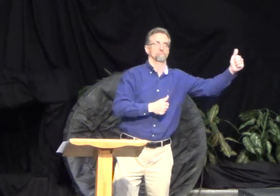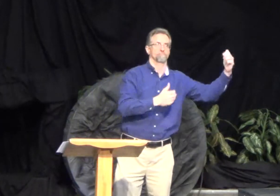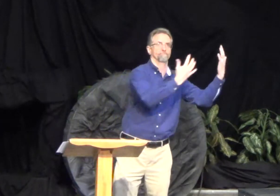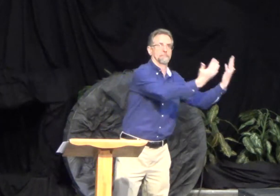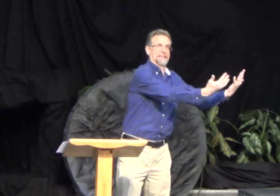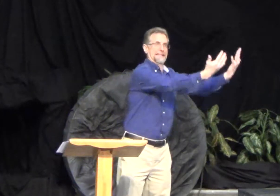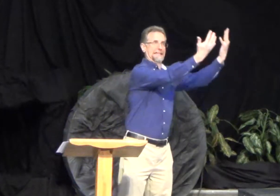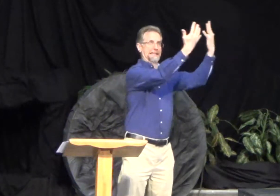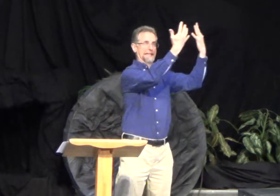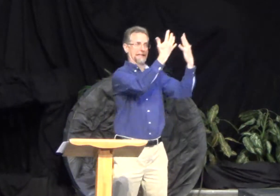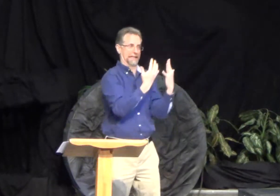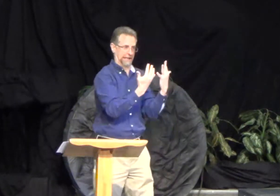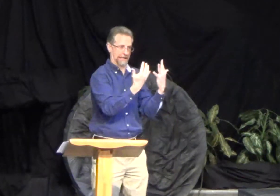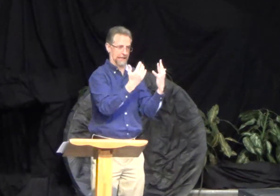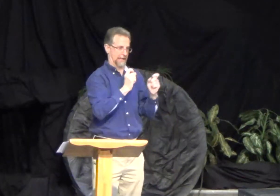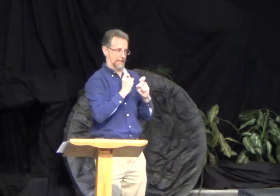So he called 10 of his servants to come